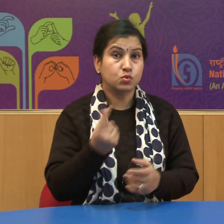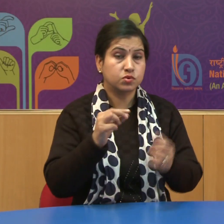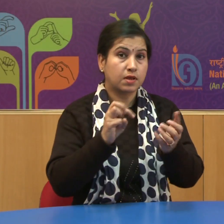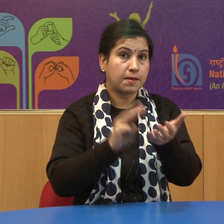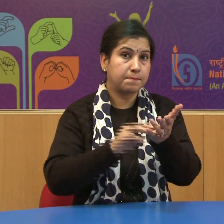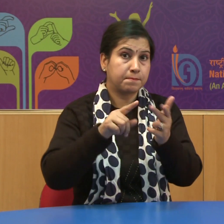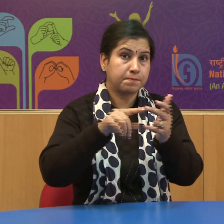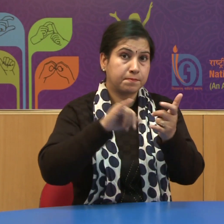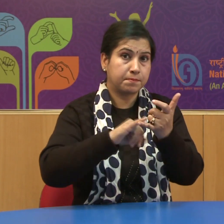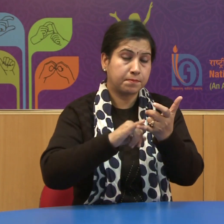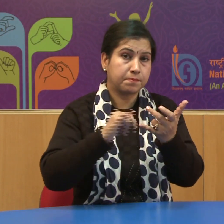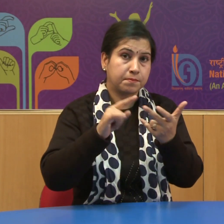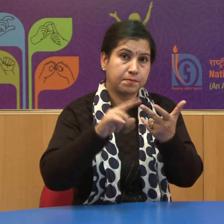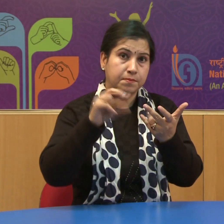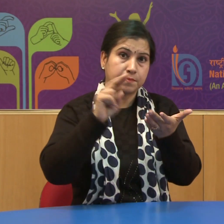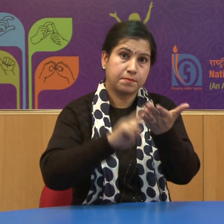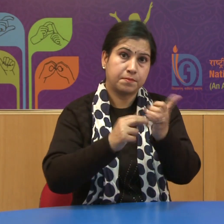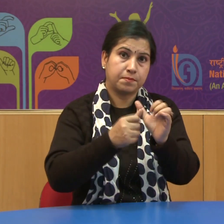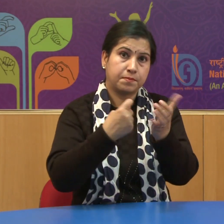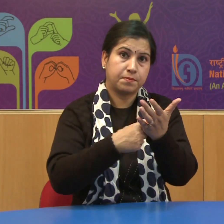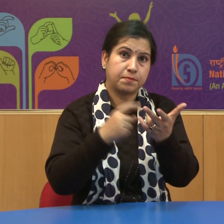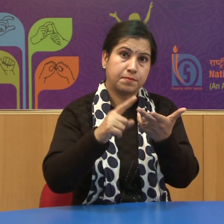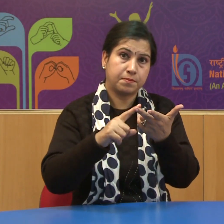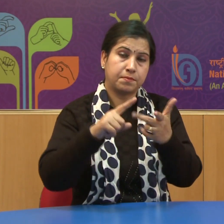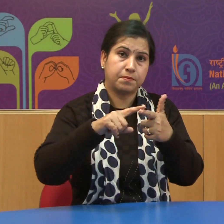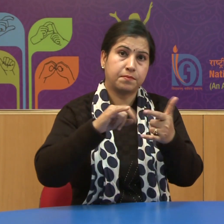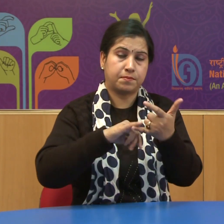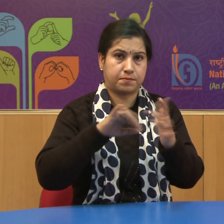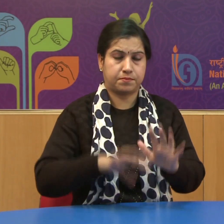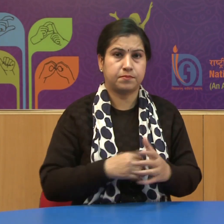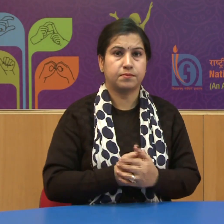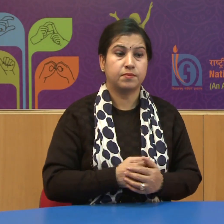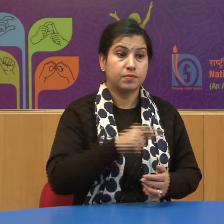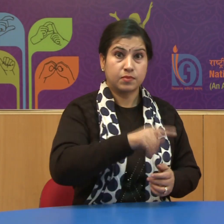The local rulers were removed by the British by force.